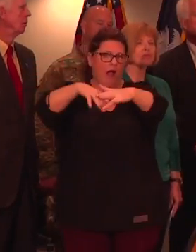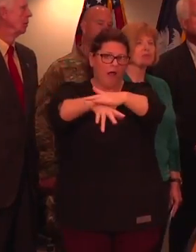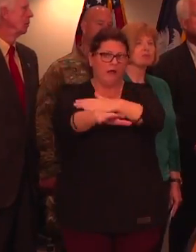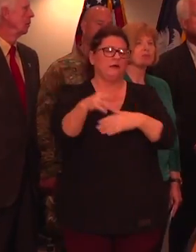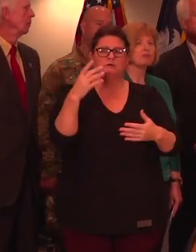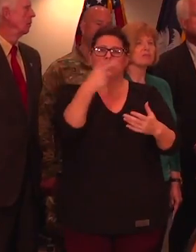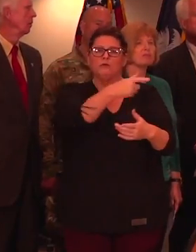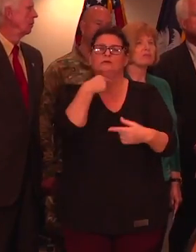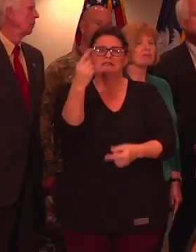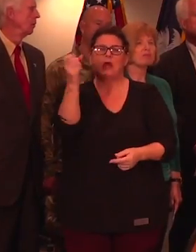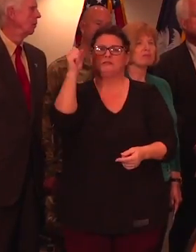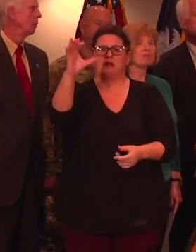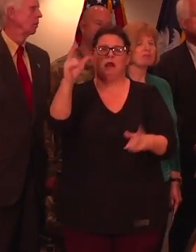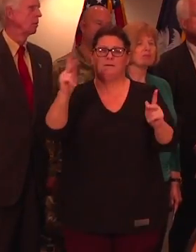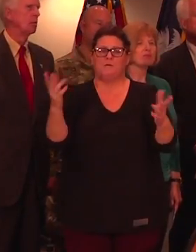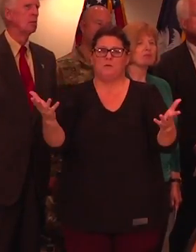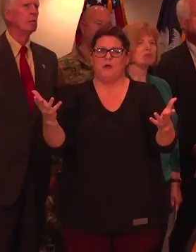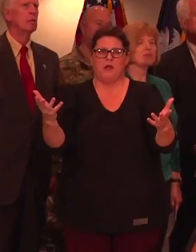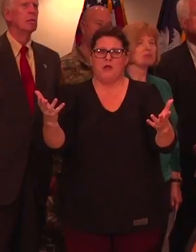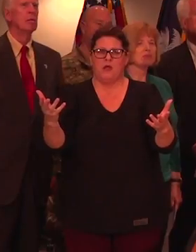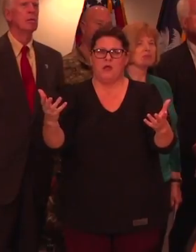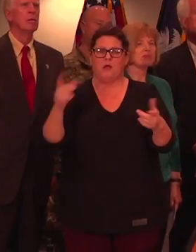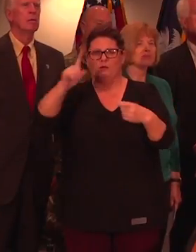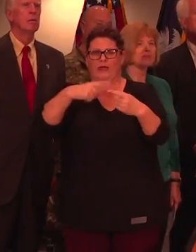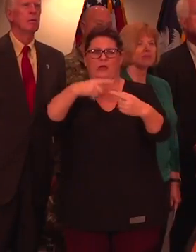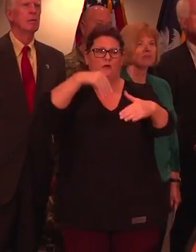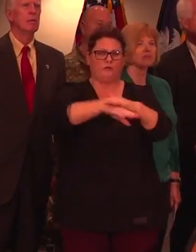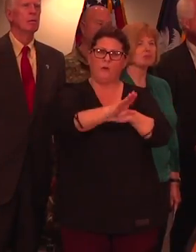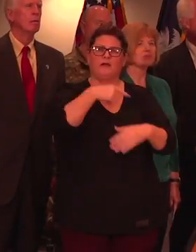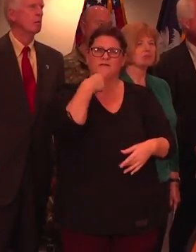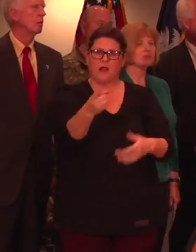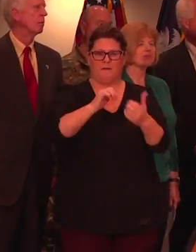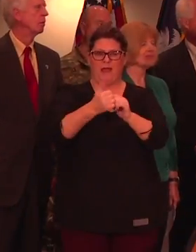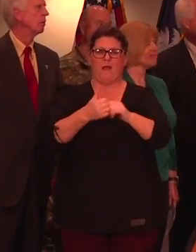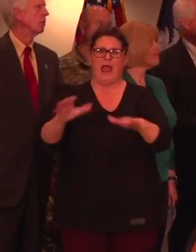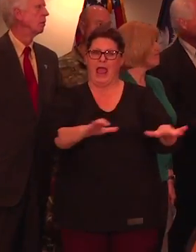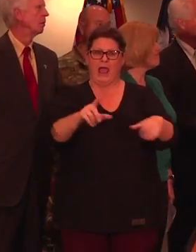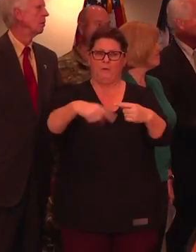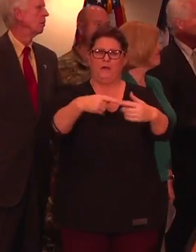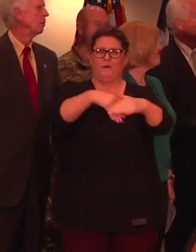tell South Carolinians about going to the grocery store and how to act when they go inside?